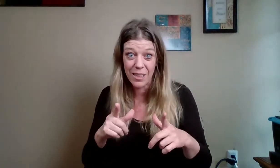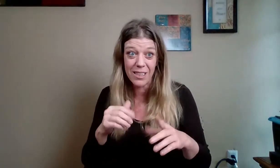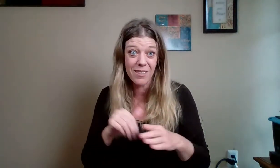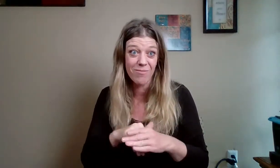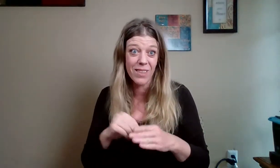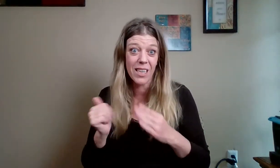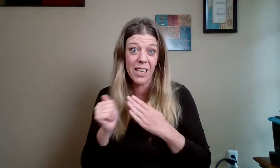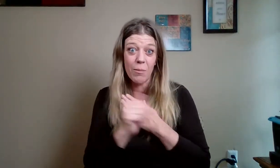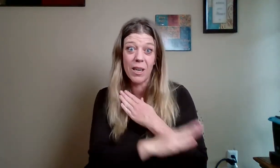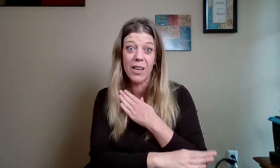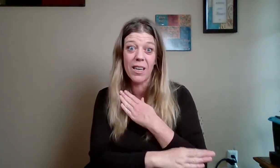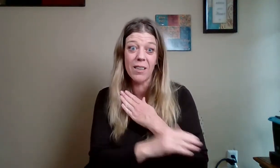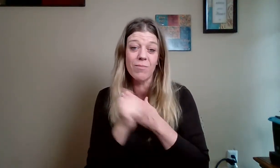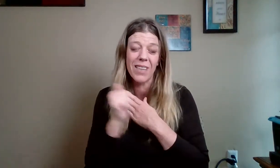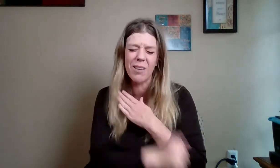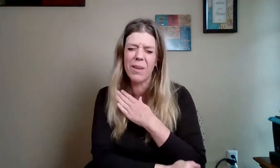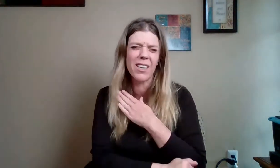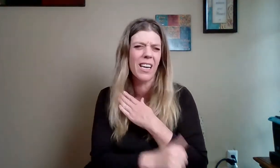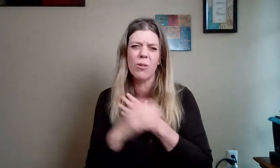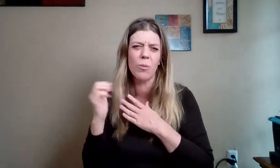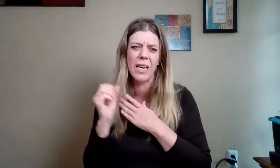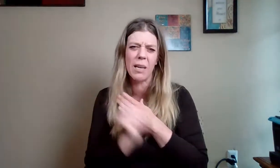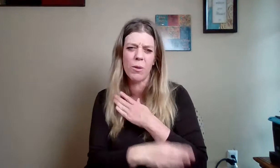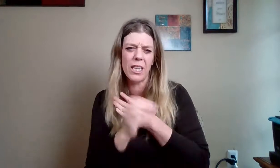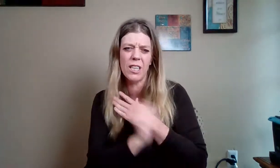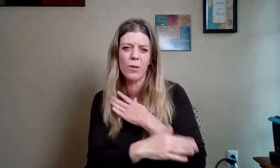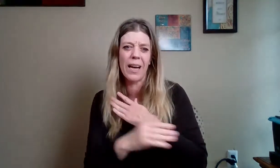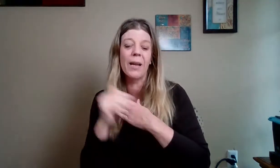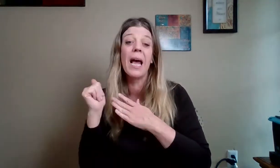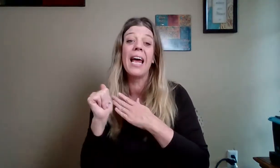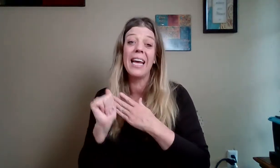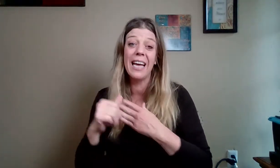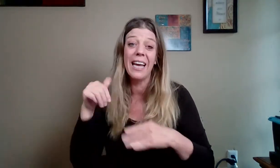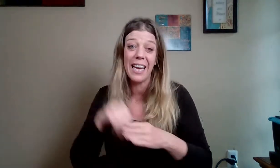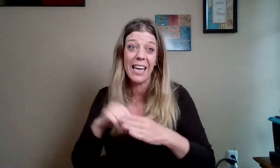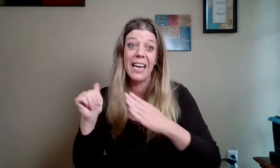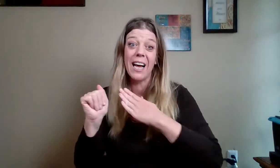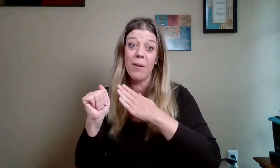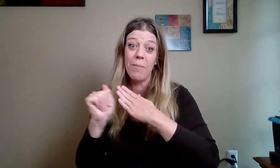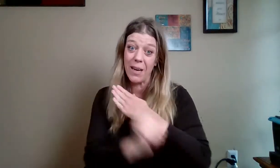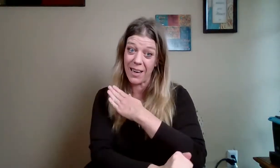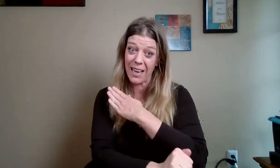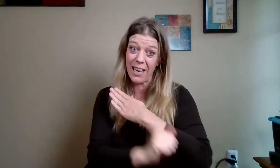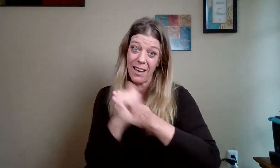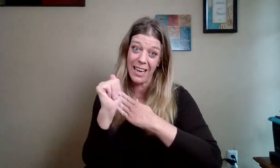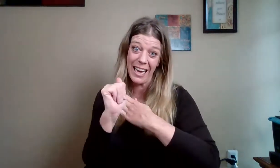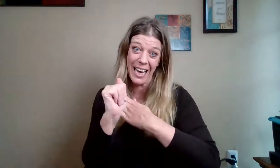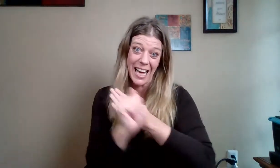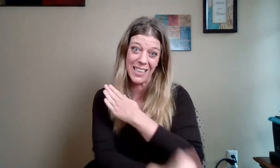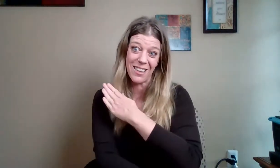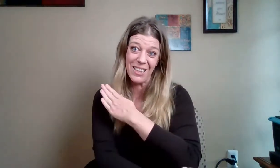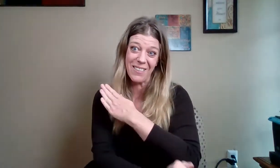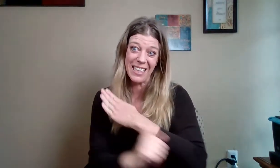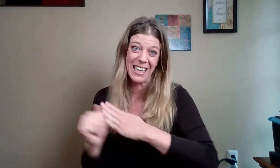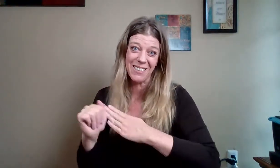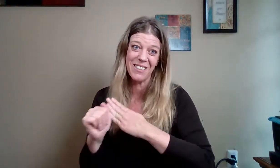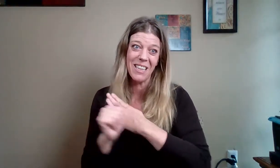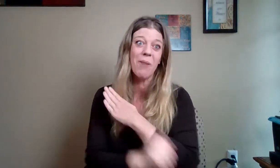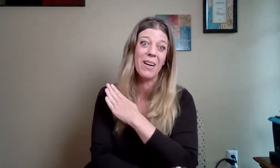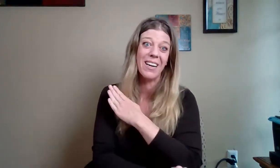language in America. In America, I don't know why I keep wanting to do that. In America, a hand all the way down,